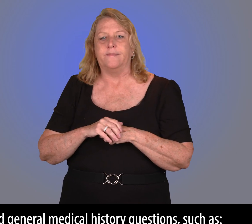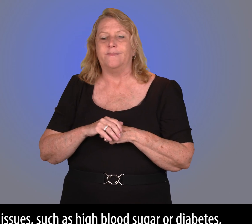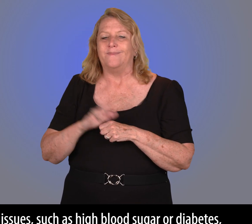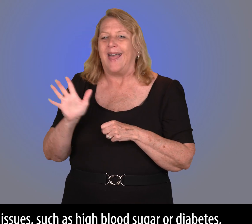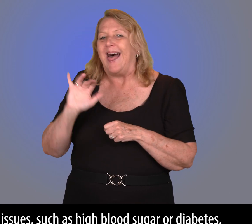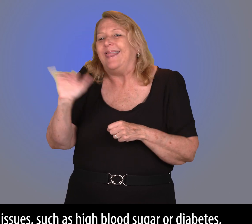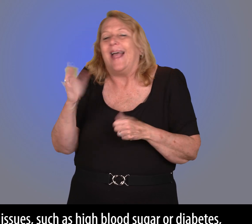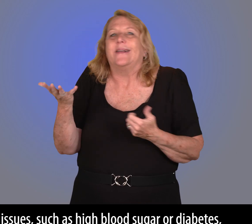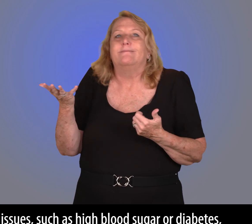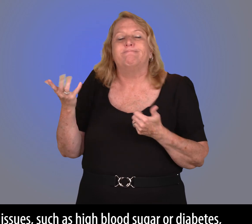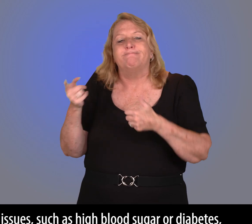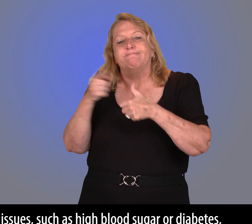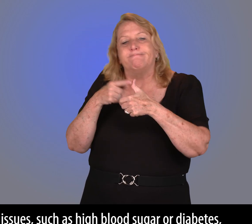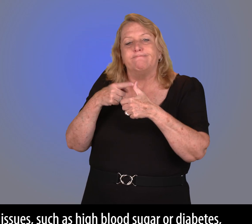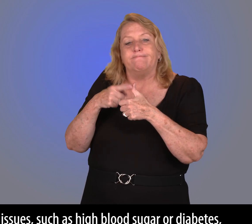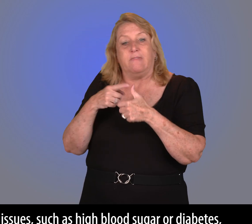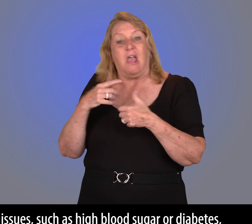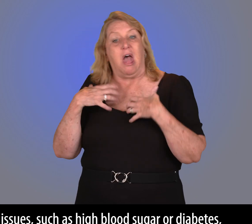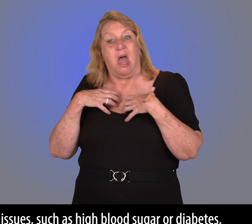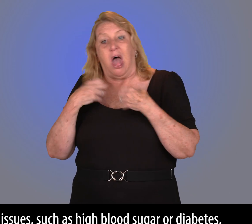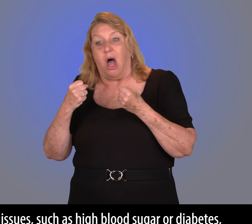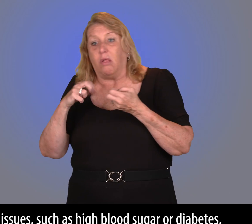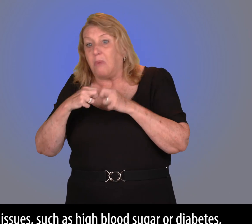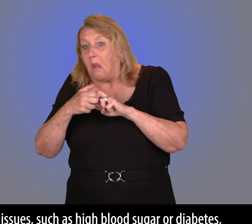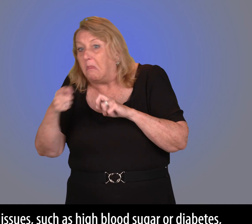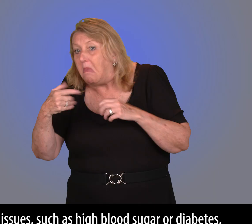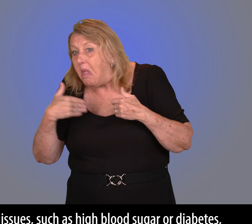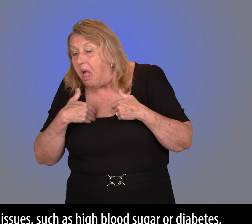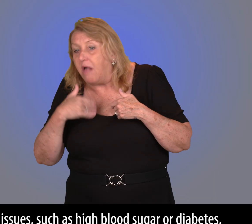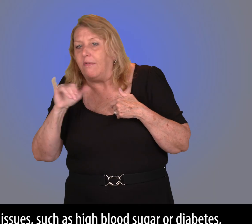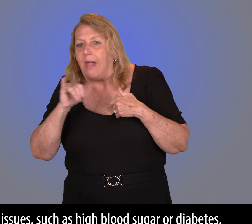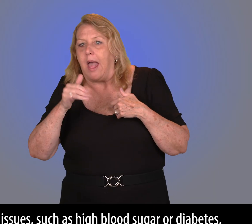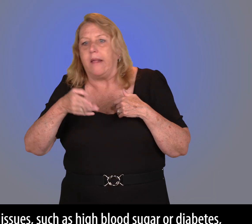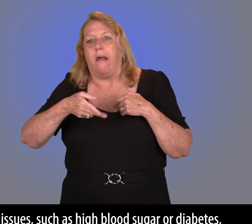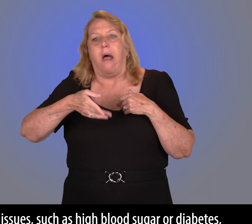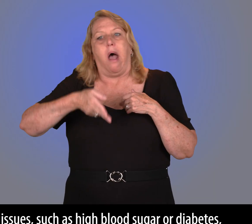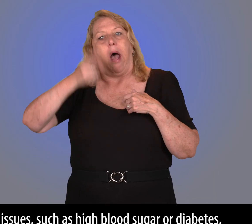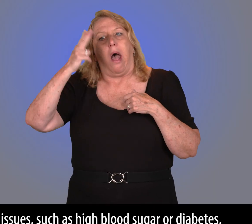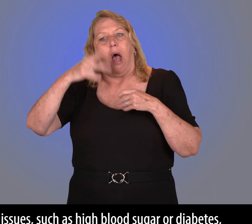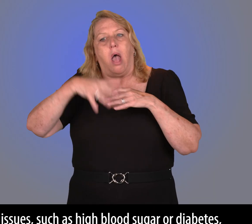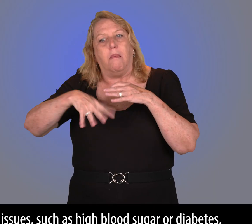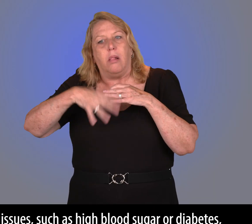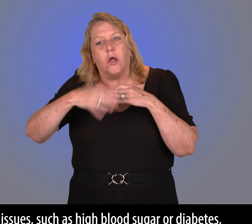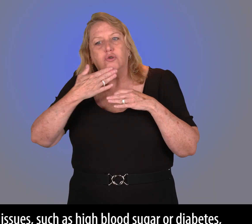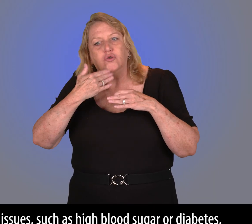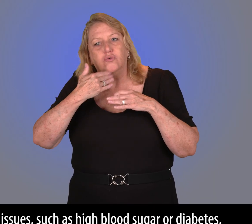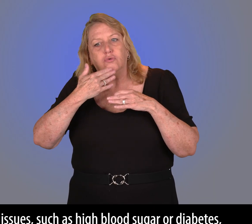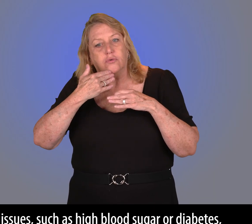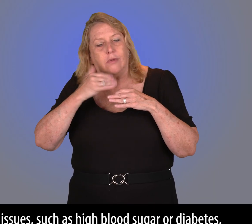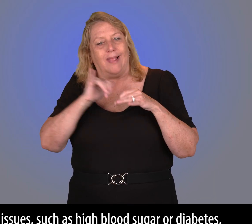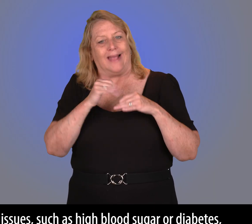do you have any health issues such as high blood sugar or diabetes?